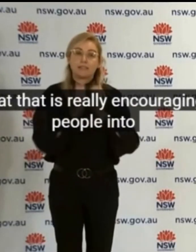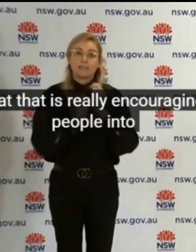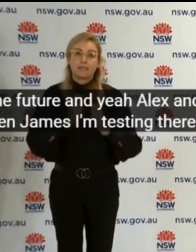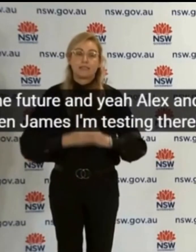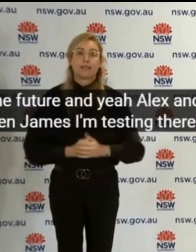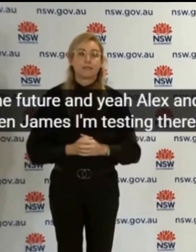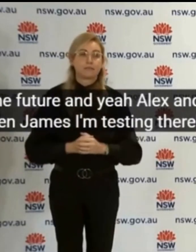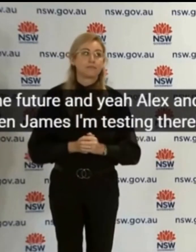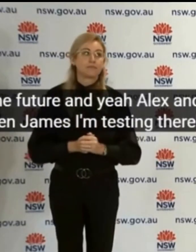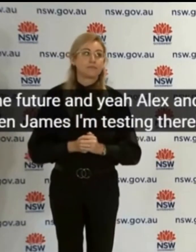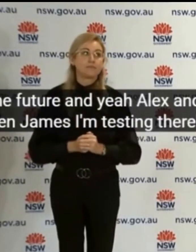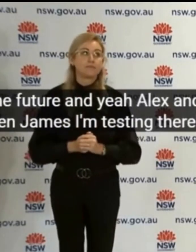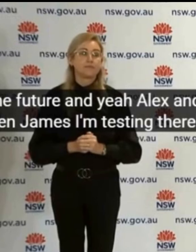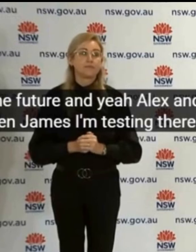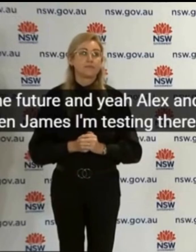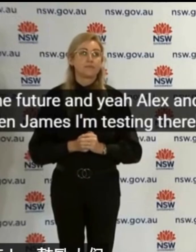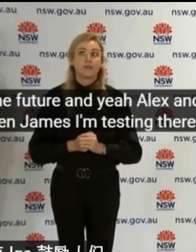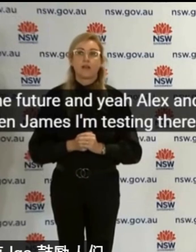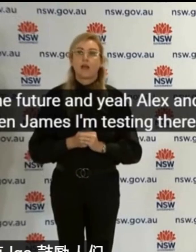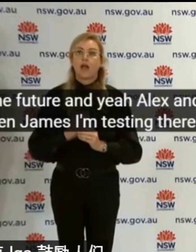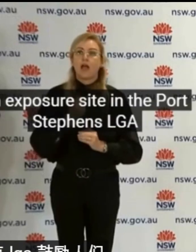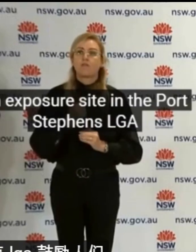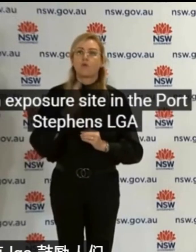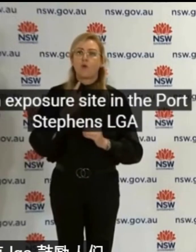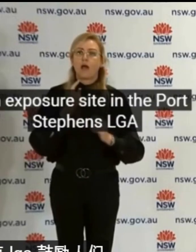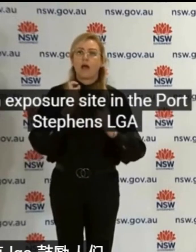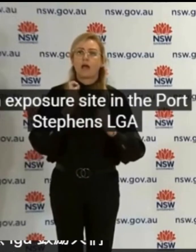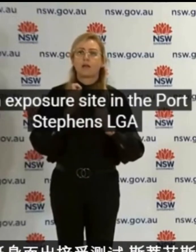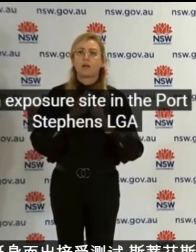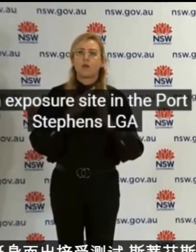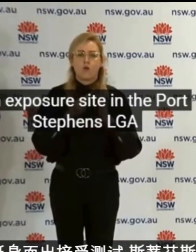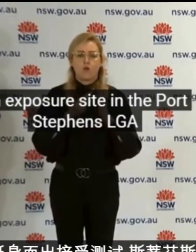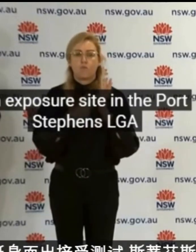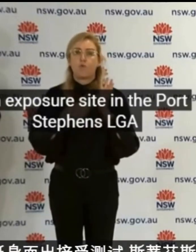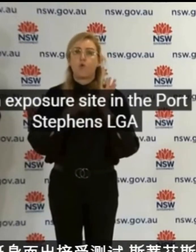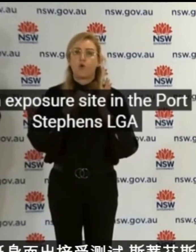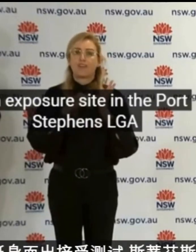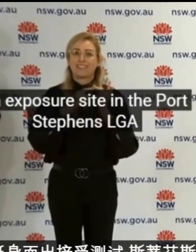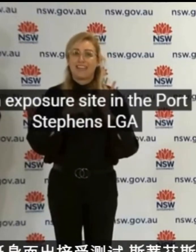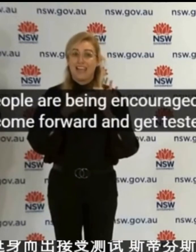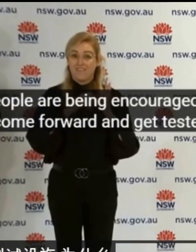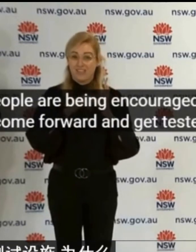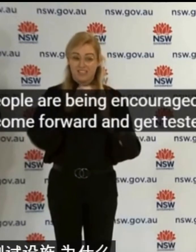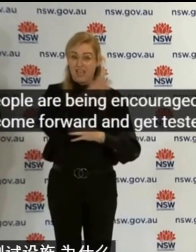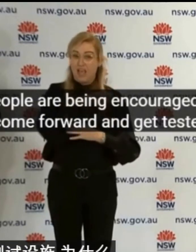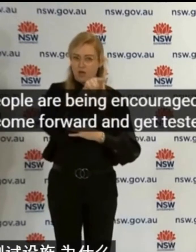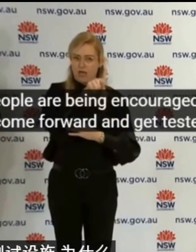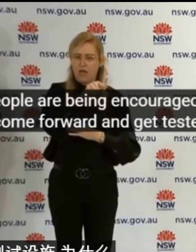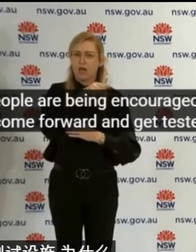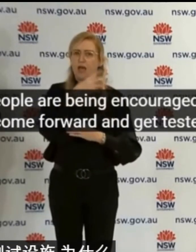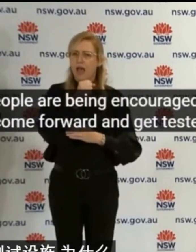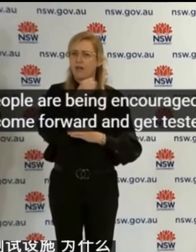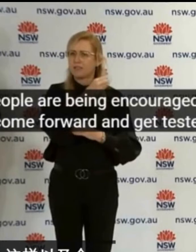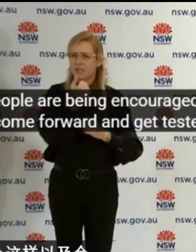in the Port Stephens LGA. People are being encouraged to come forward and get tested. There's no Sunday testing facilities in Port Stephens. Why is that, and